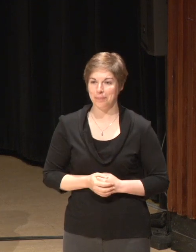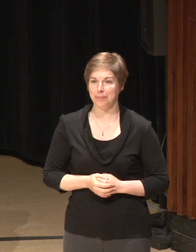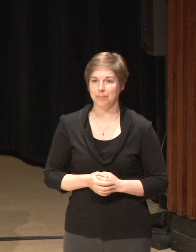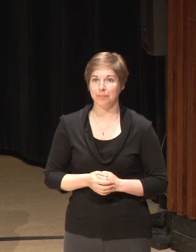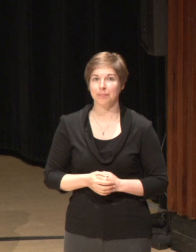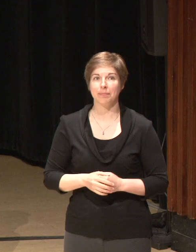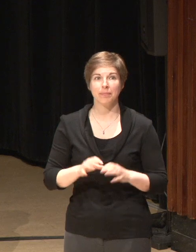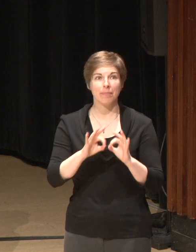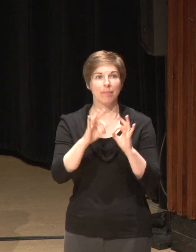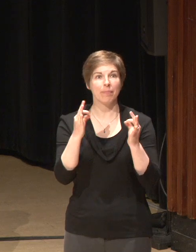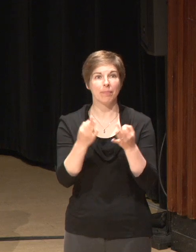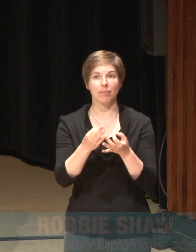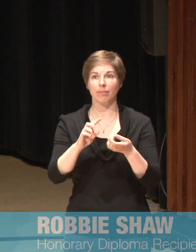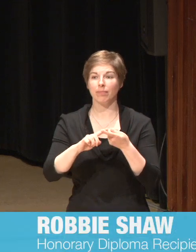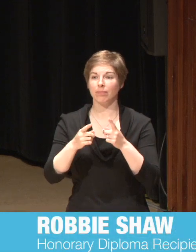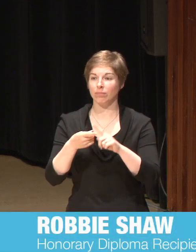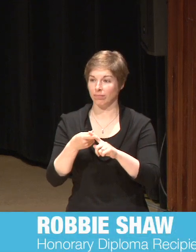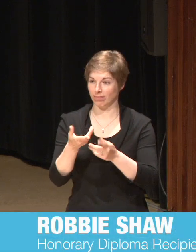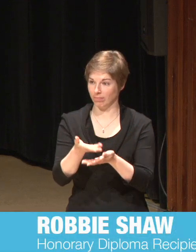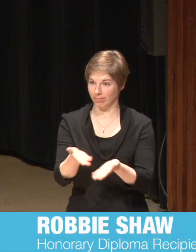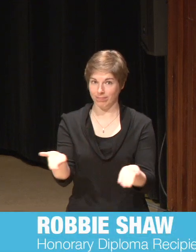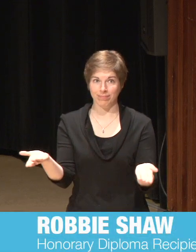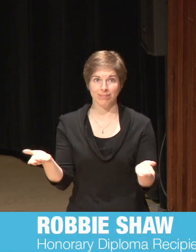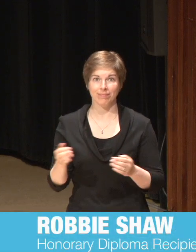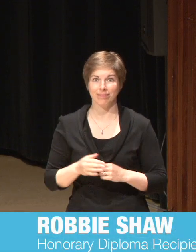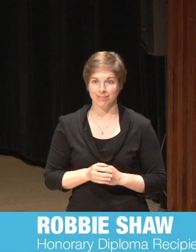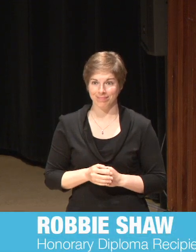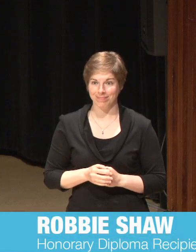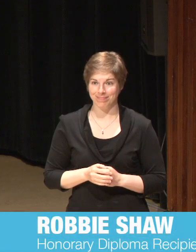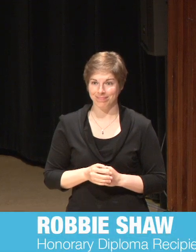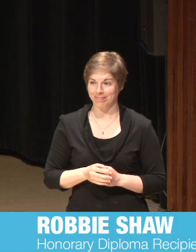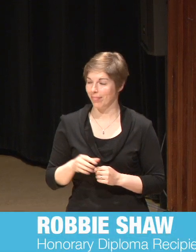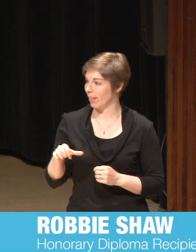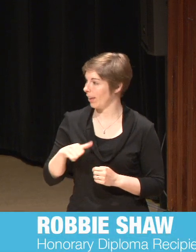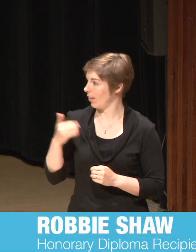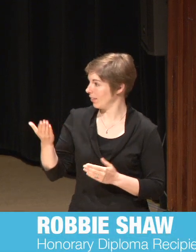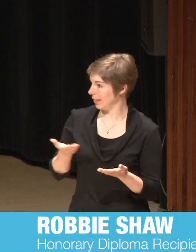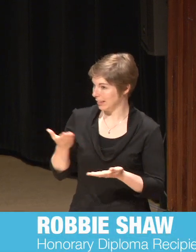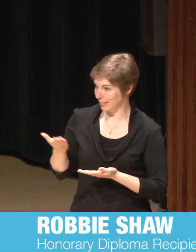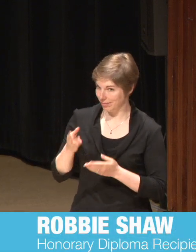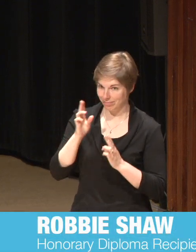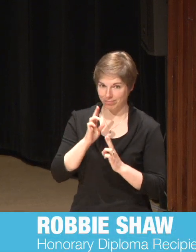family and friends of graduates, other honored guests.